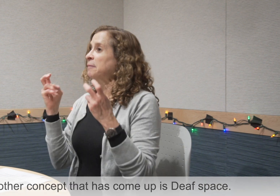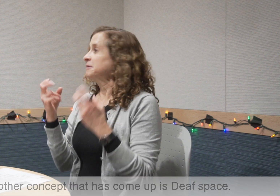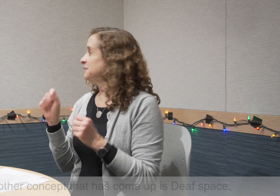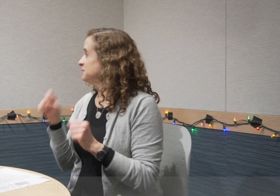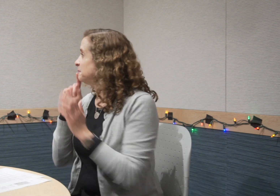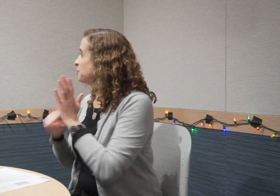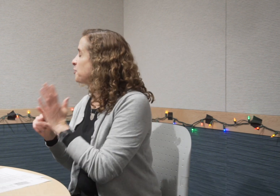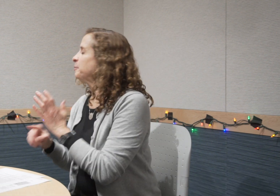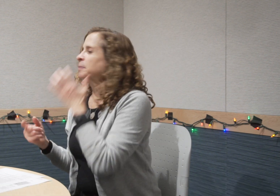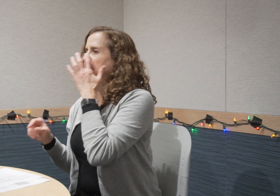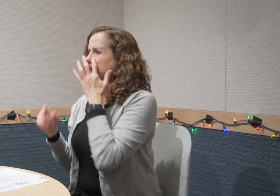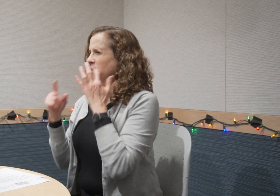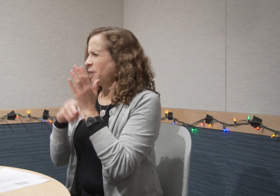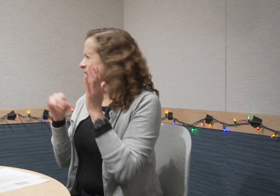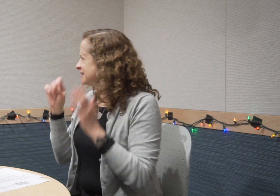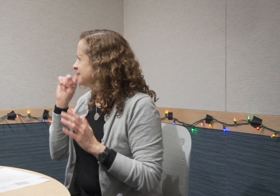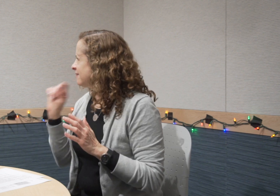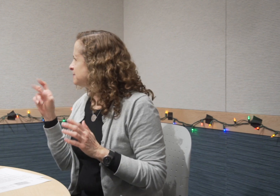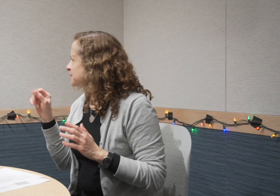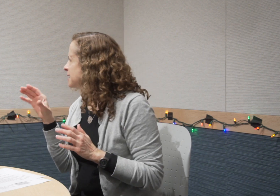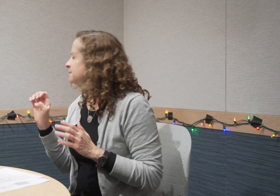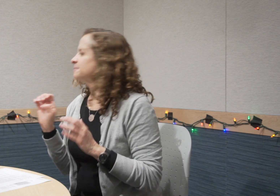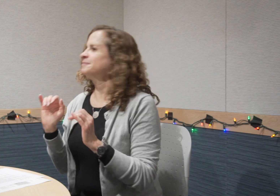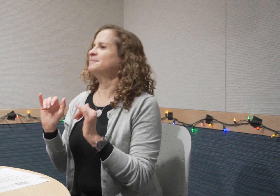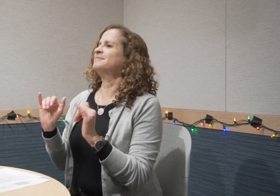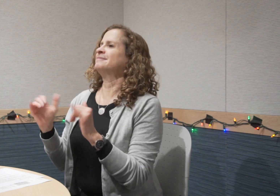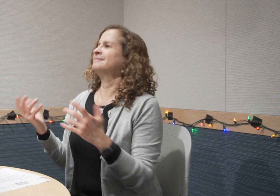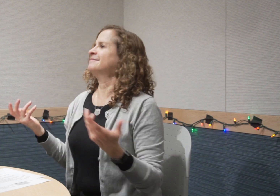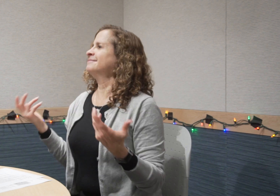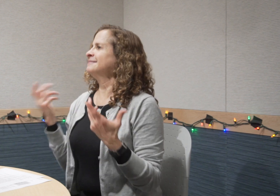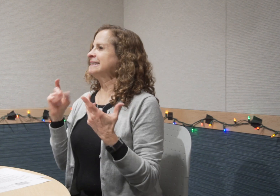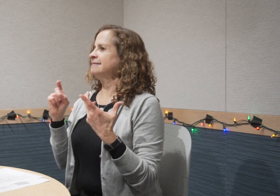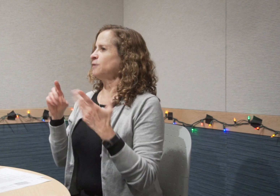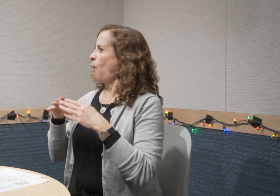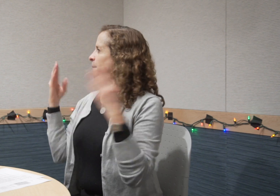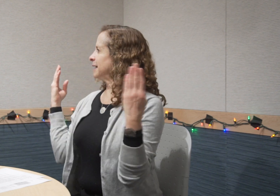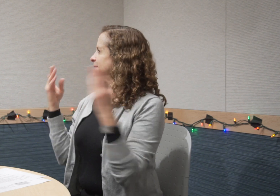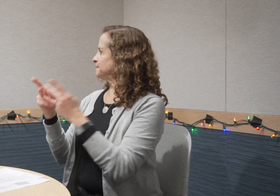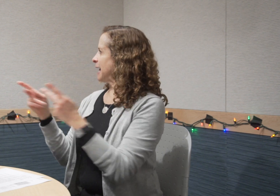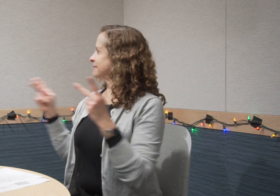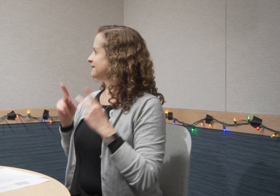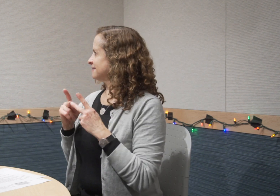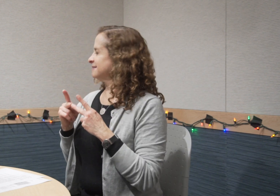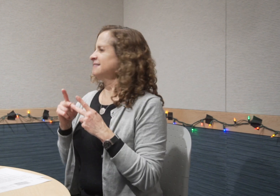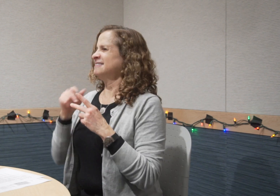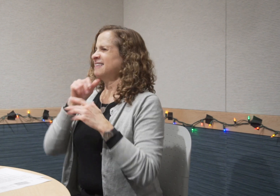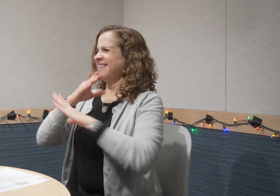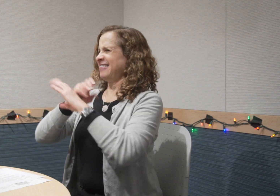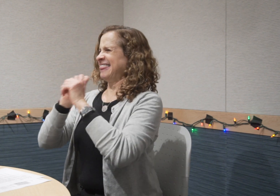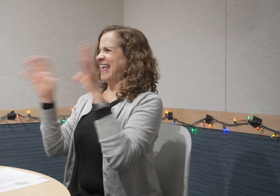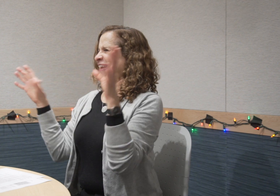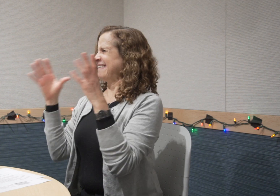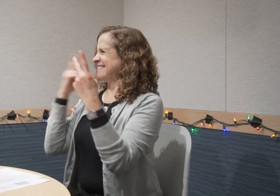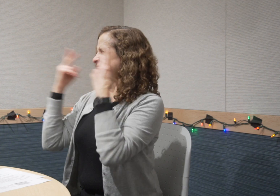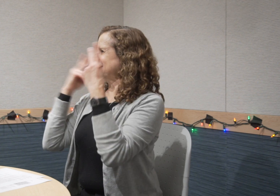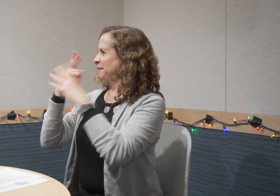space. That's a topic to explore. And like, what is deaf space? Like an open place with no